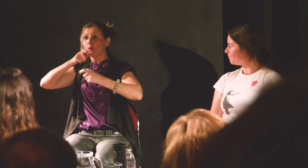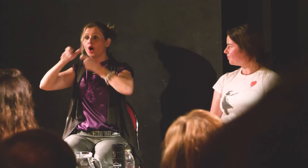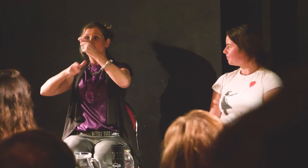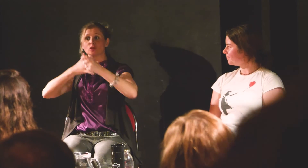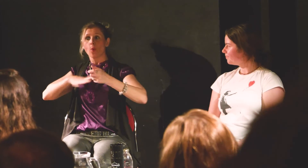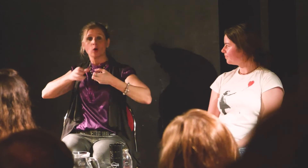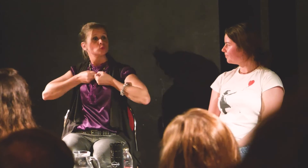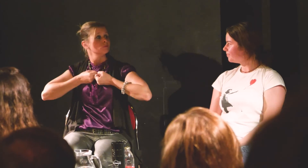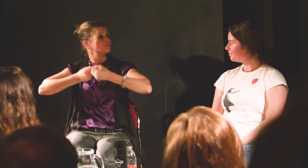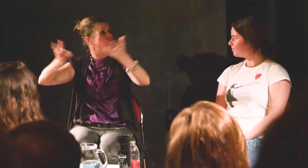between the two.